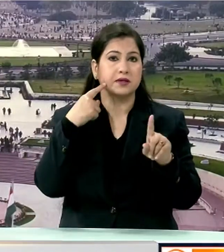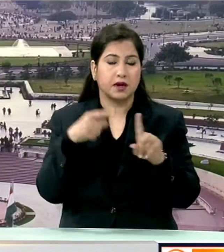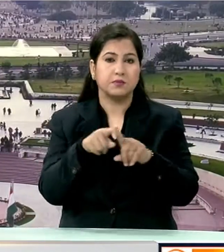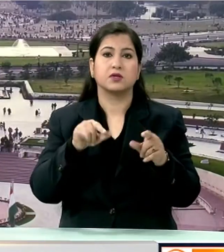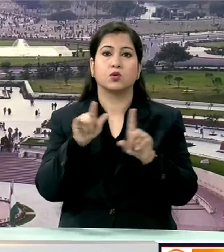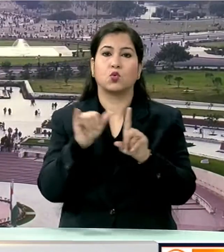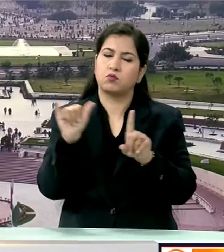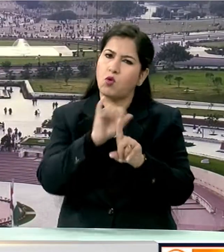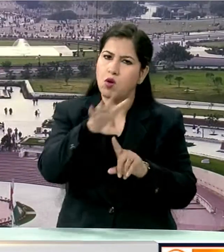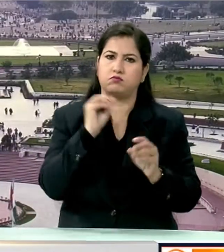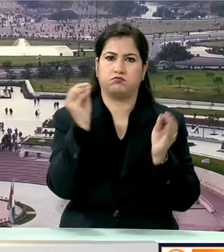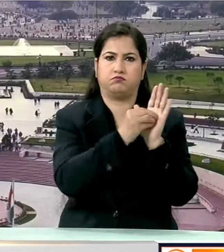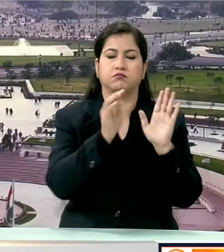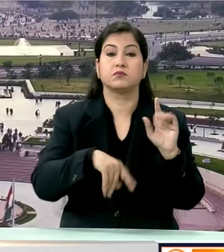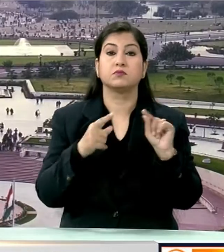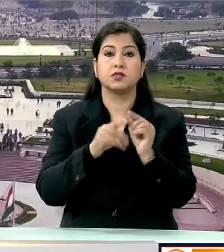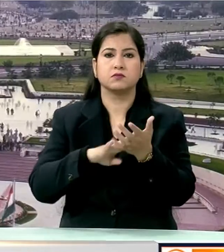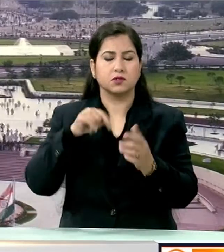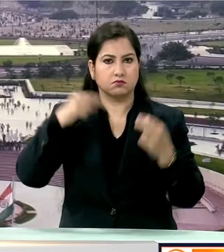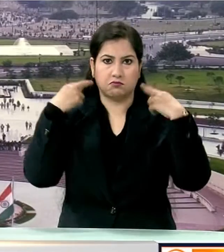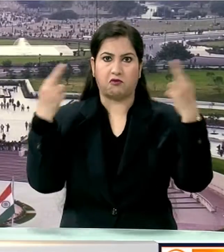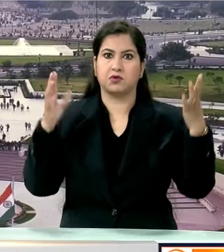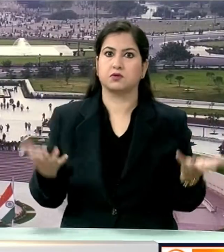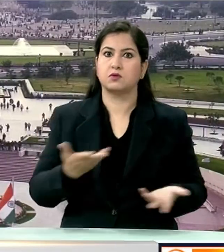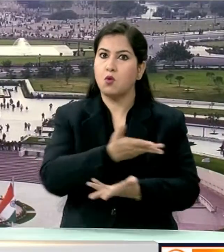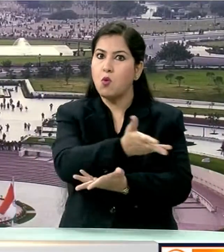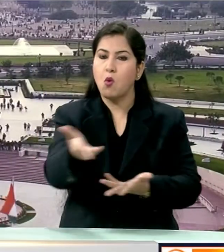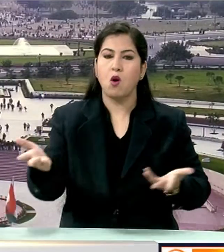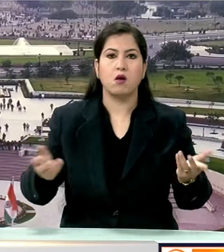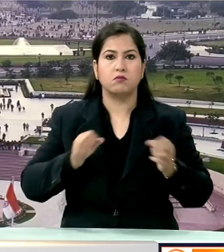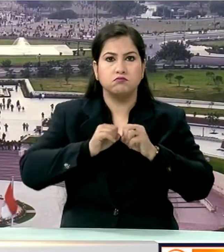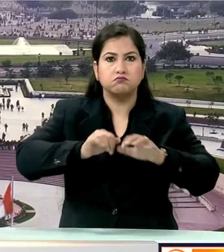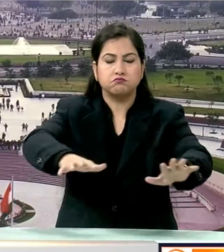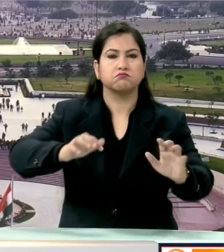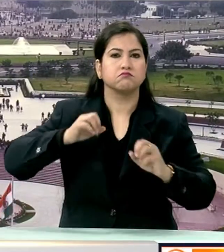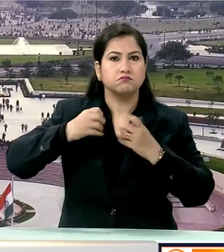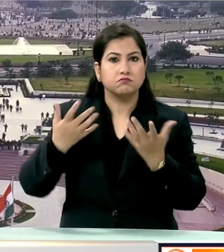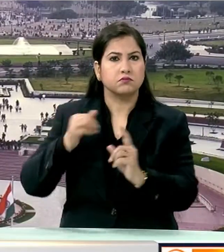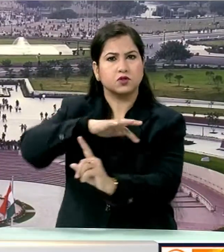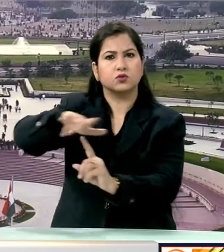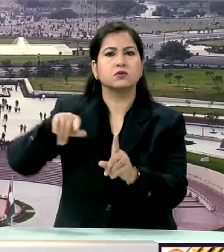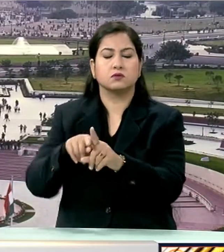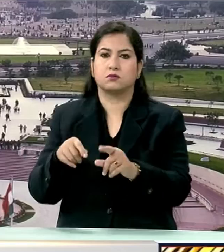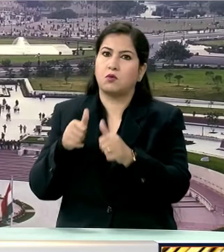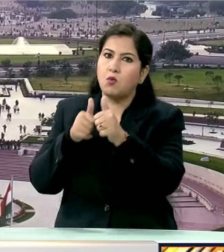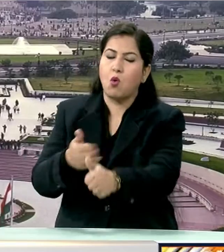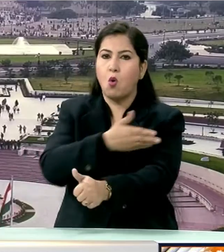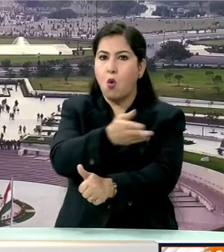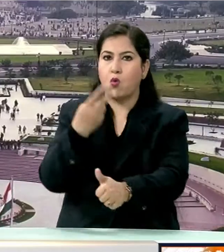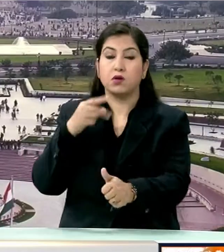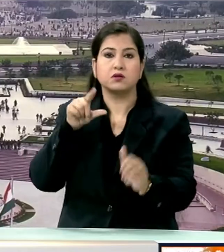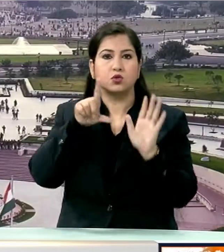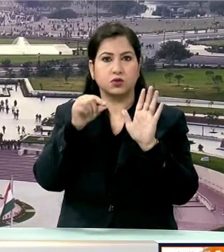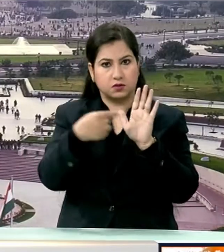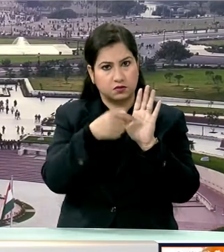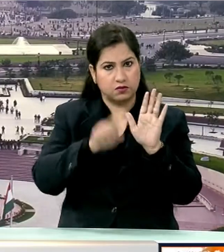you all posted." PM Modi, who is known for reaching out to the masses through social media, is the most followed Indian on Twitter,